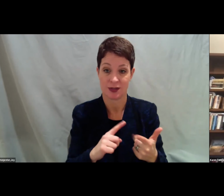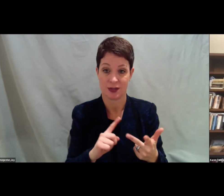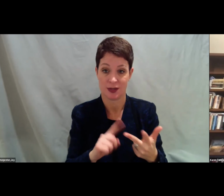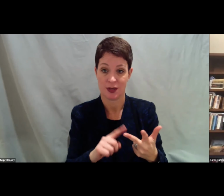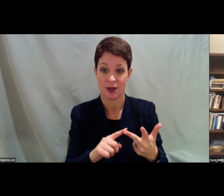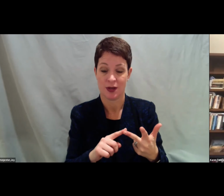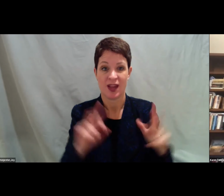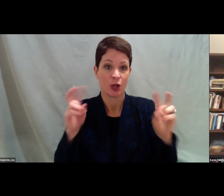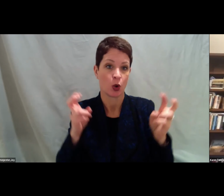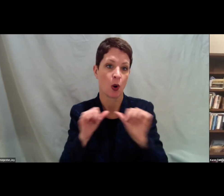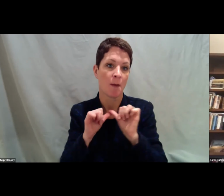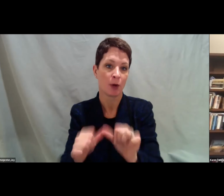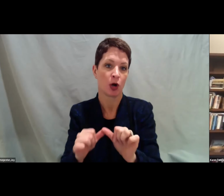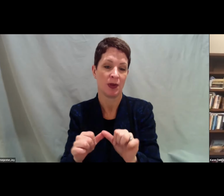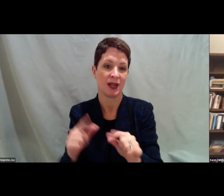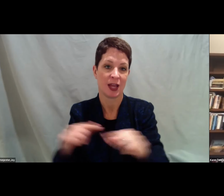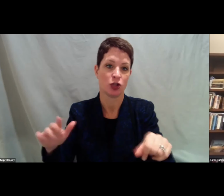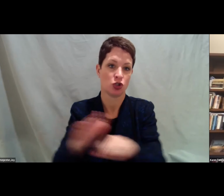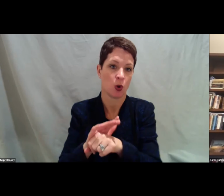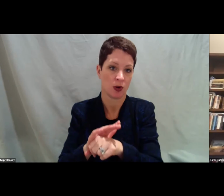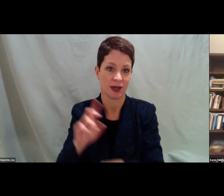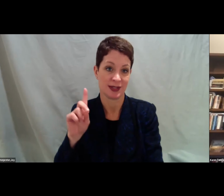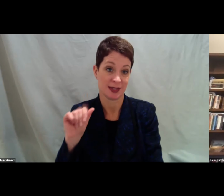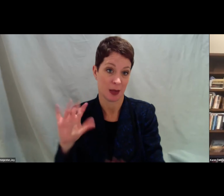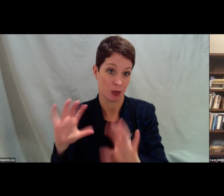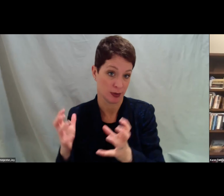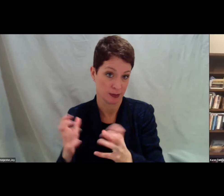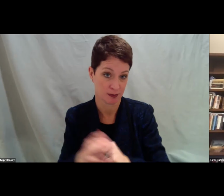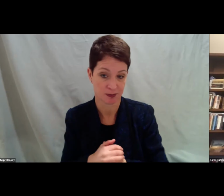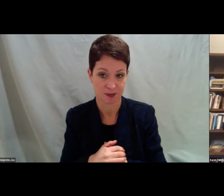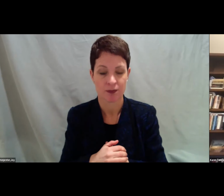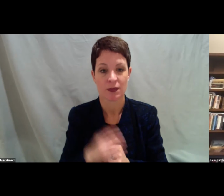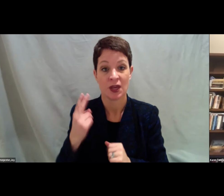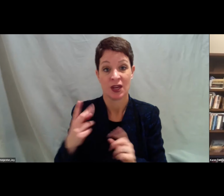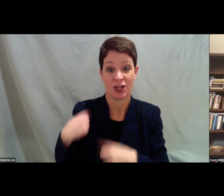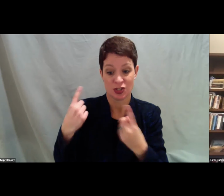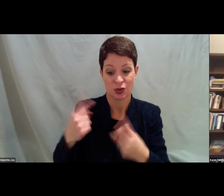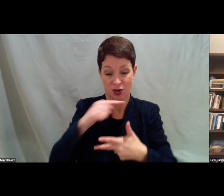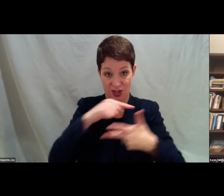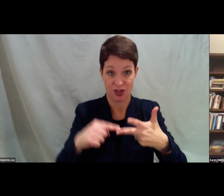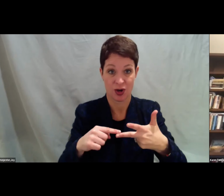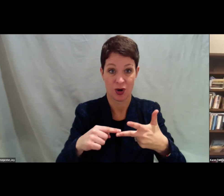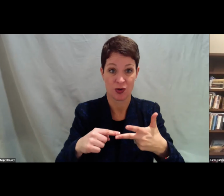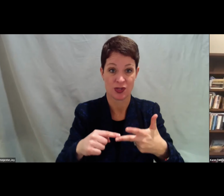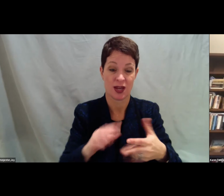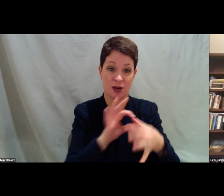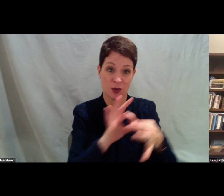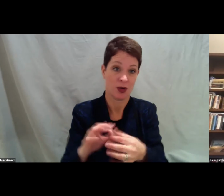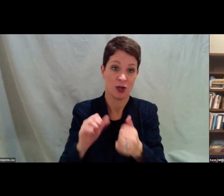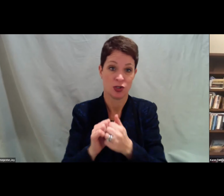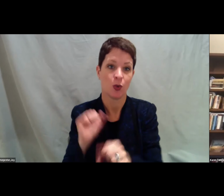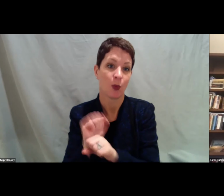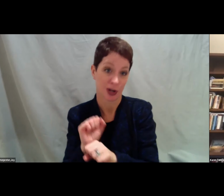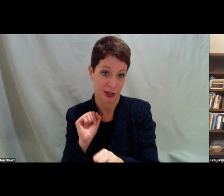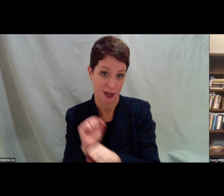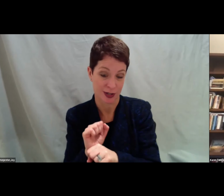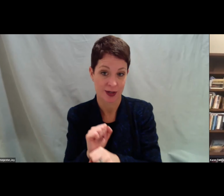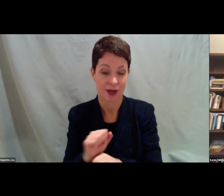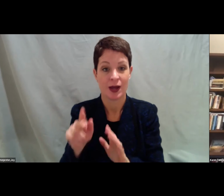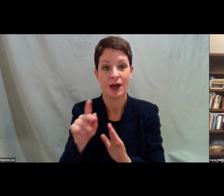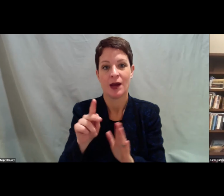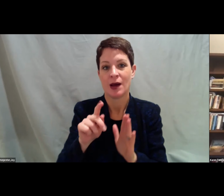the, quote, permanently and totally disabled. Historically, those categories had a close relationship to work.